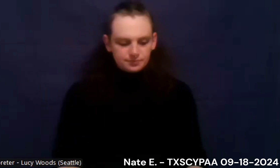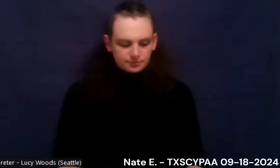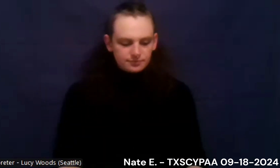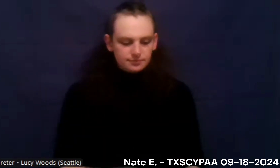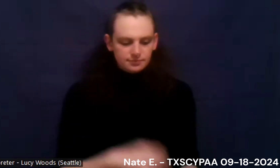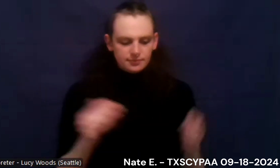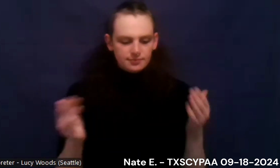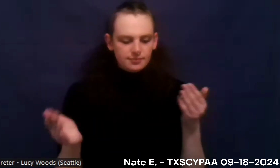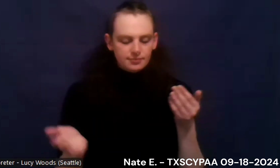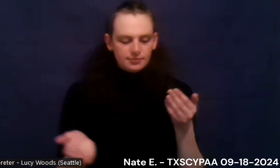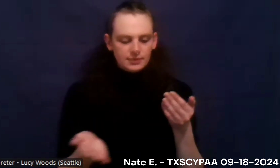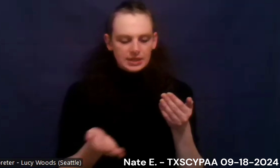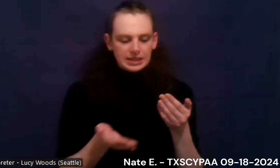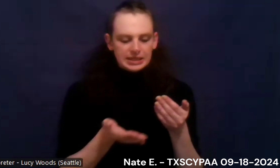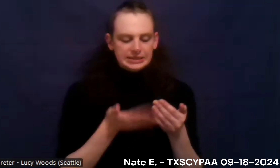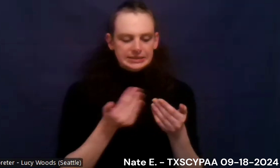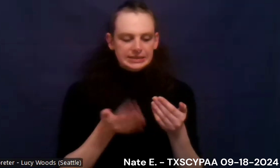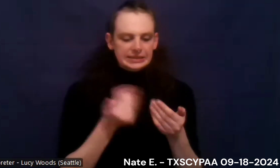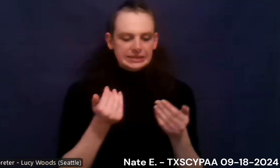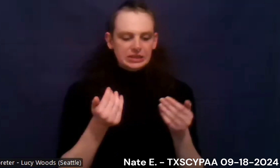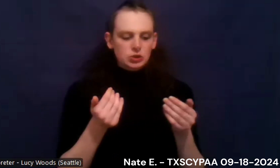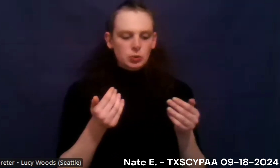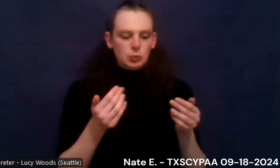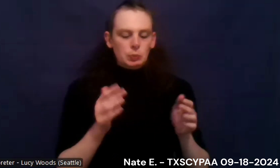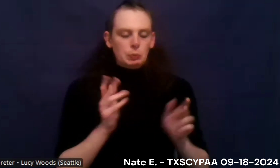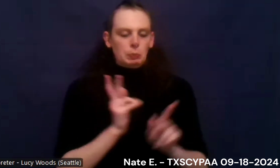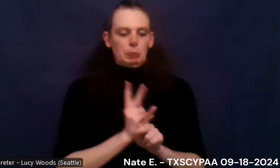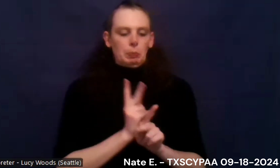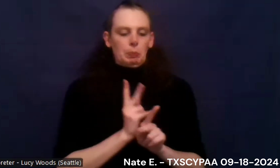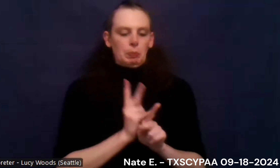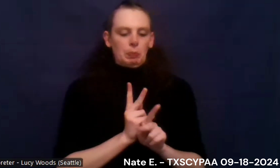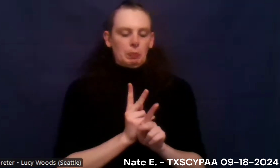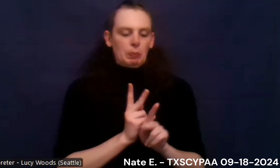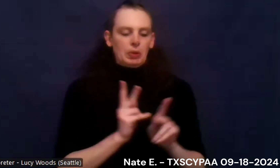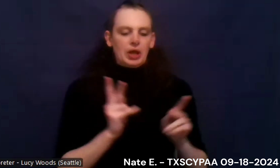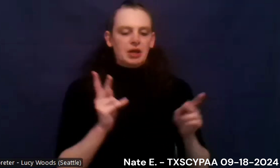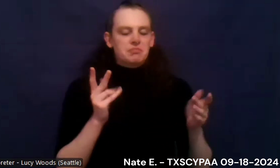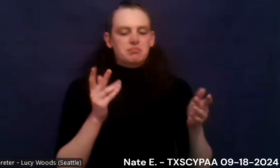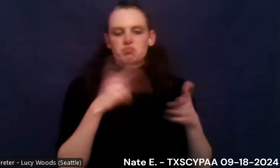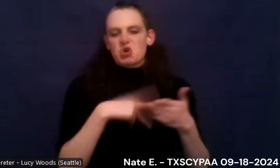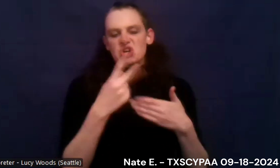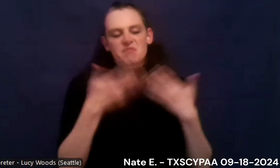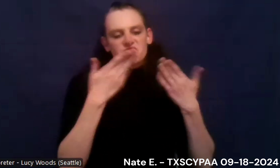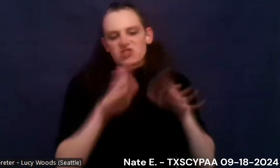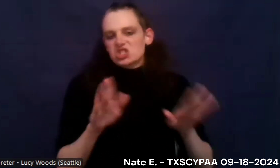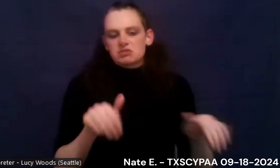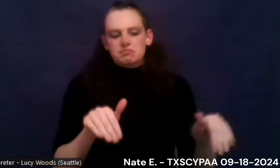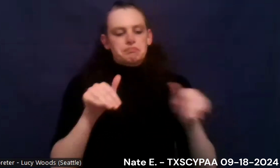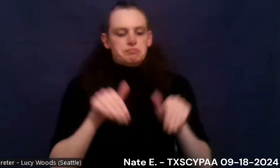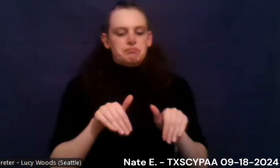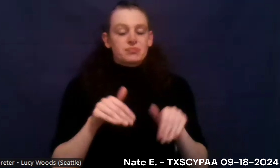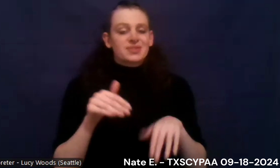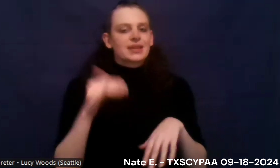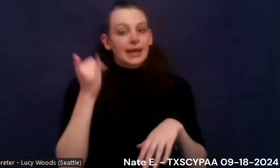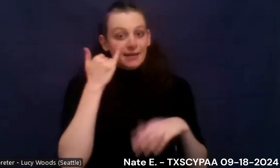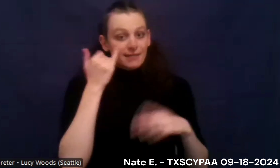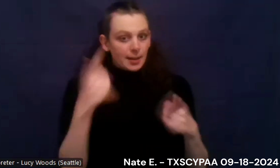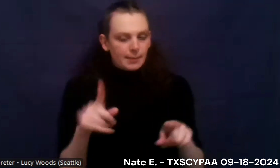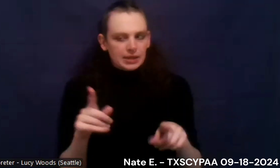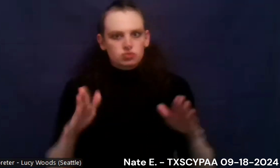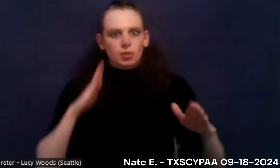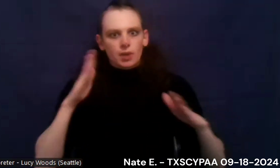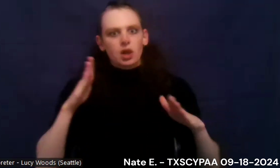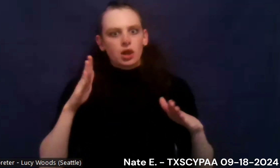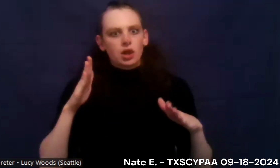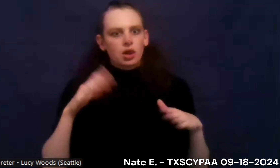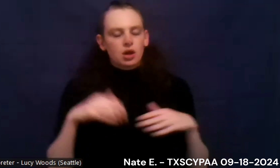to let up on the spiritual program of action and rest on our laurels. We are headed for trouble if we do, for alcohol is a subtle foe. We